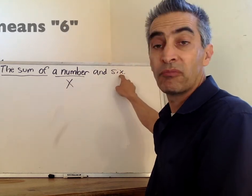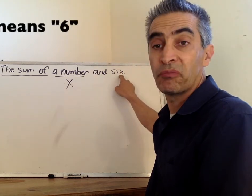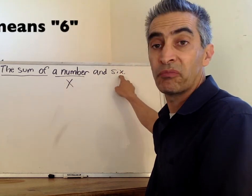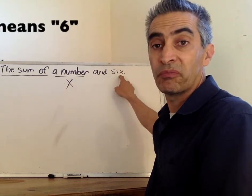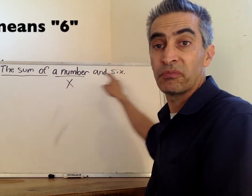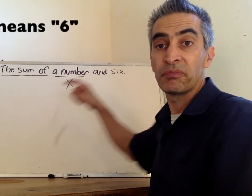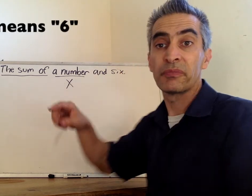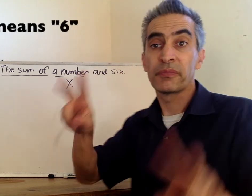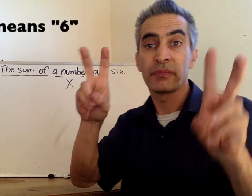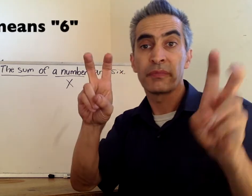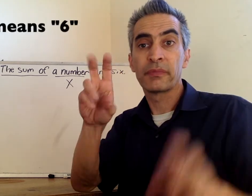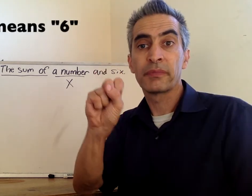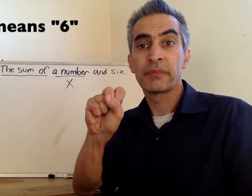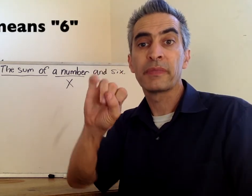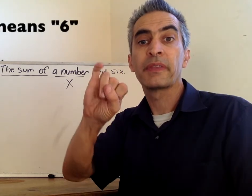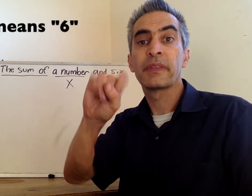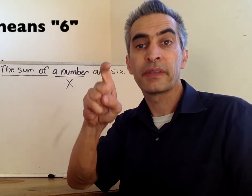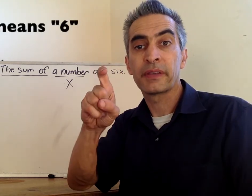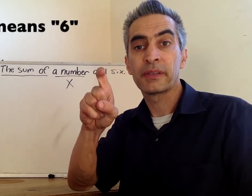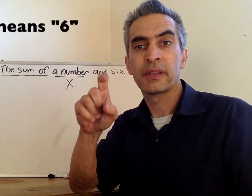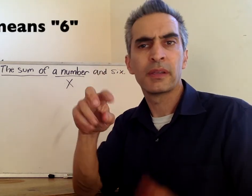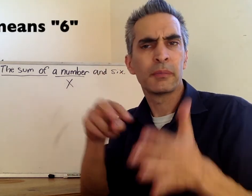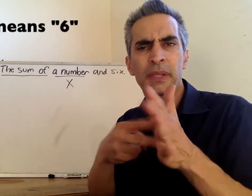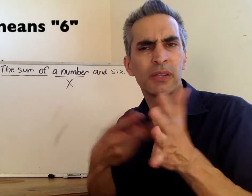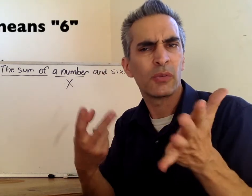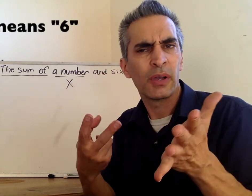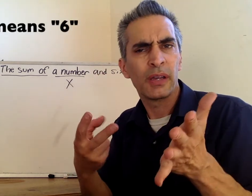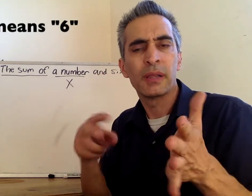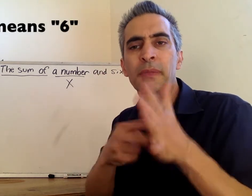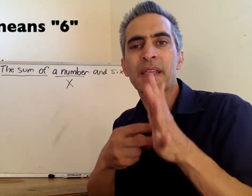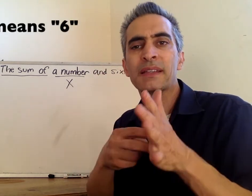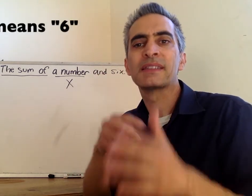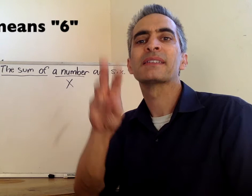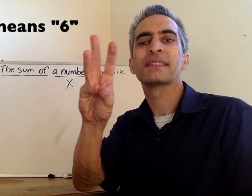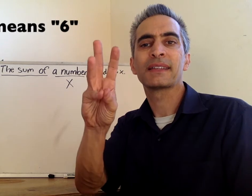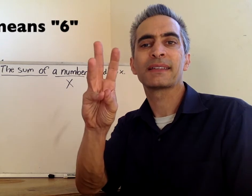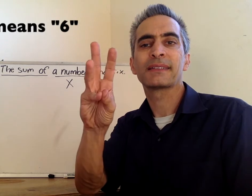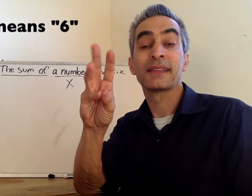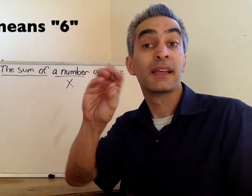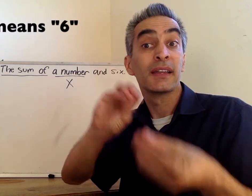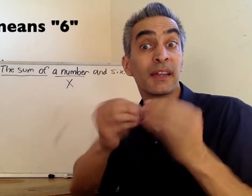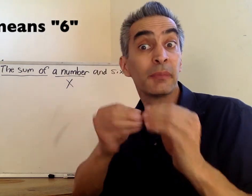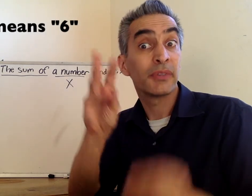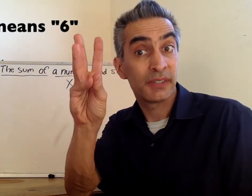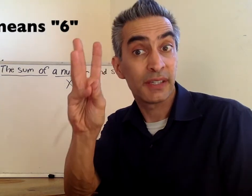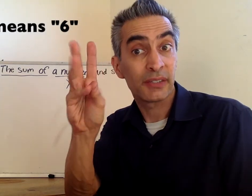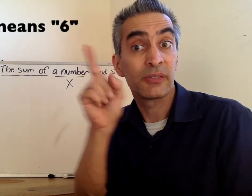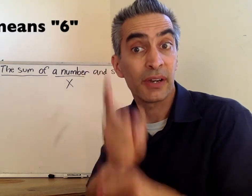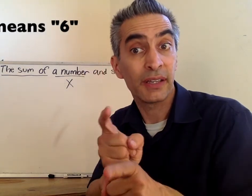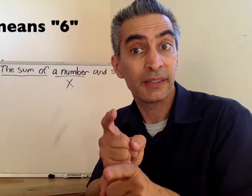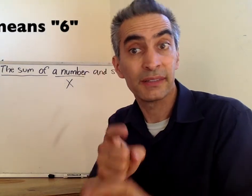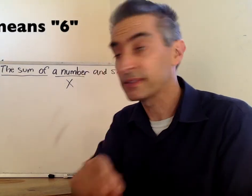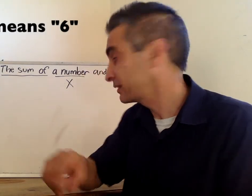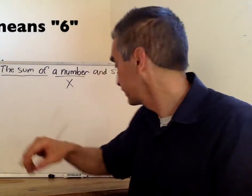Six. Now, this word means six. Now, Right. The number six.